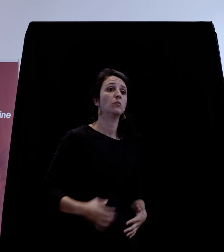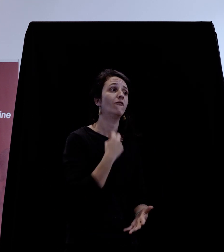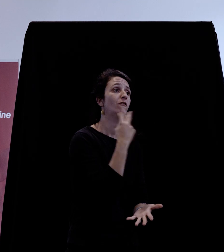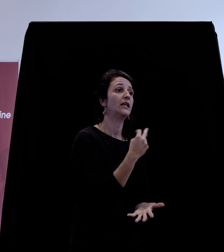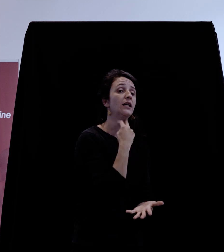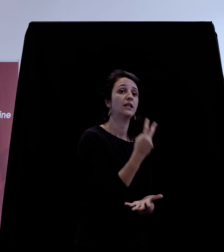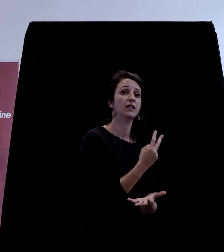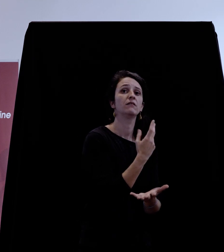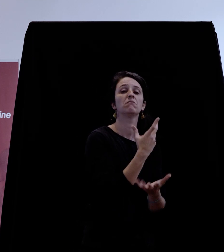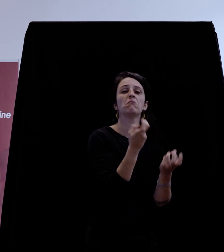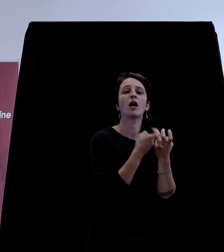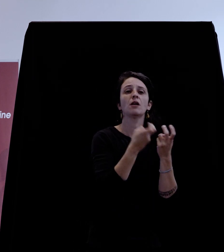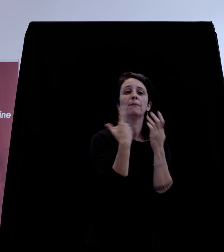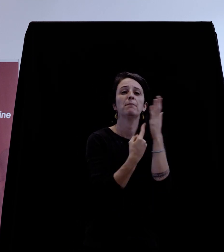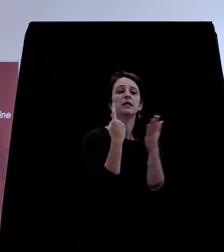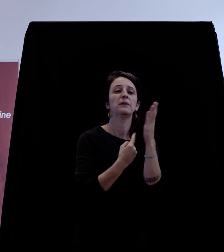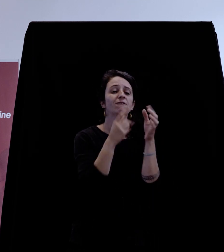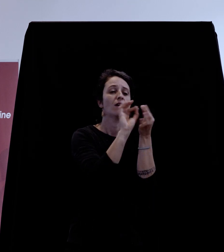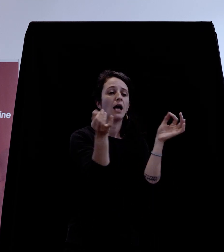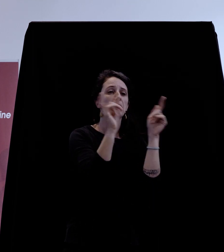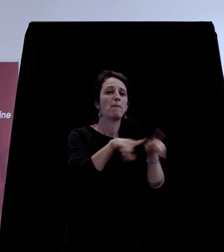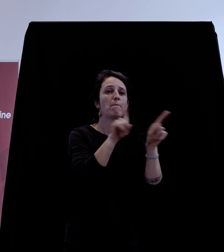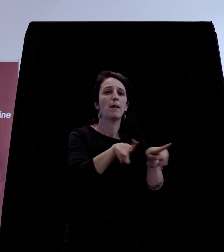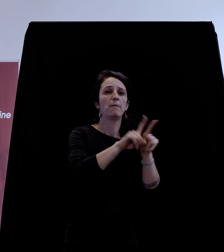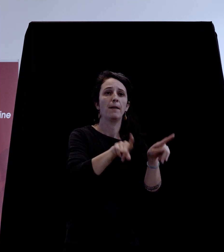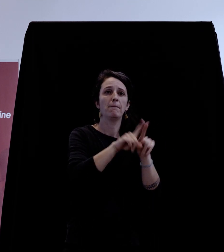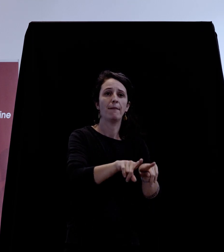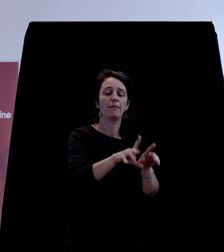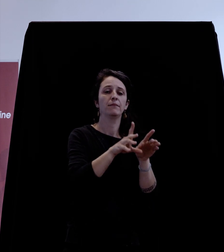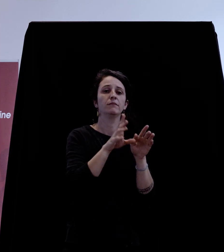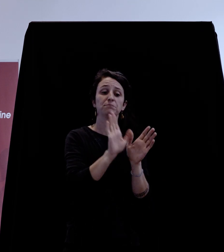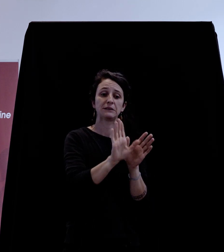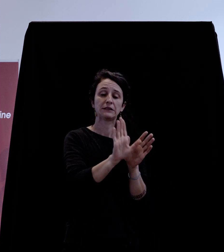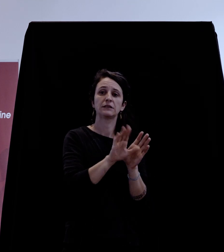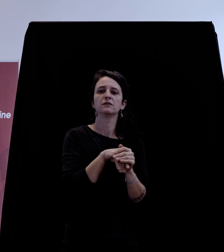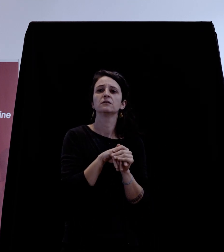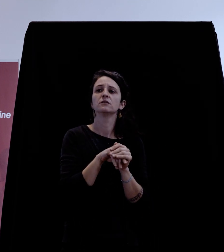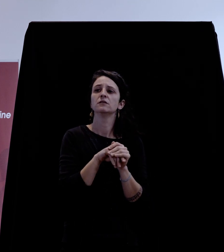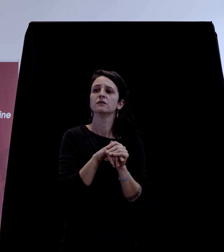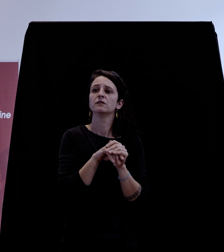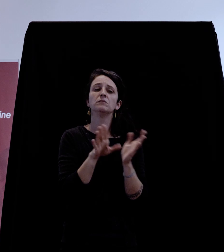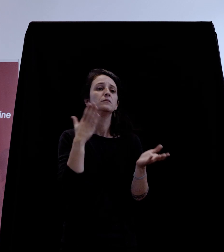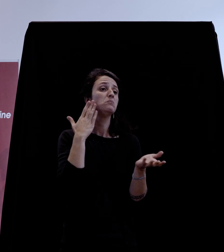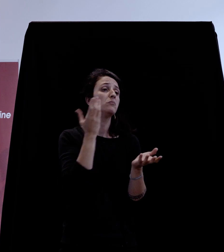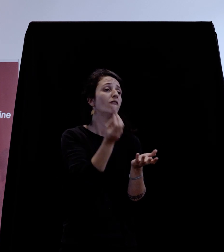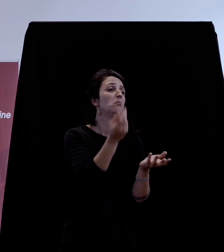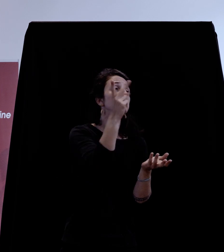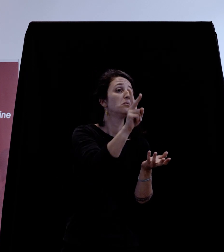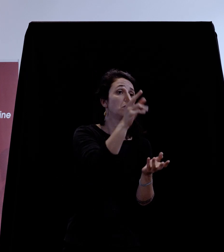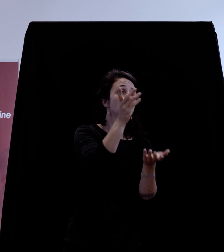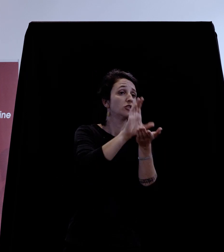repetitive statements, for example. I don't know if your kid does this, but it's very common in charge for lots of good